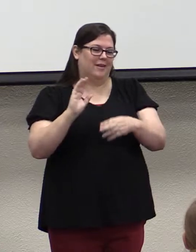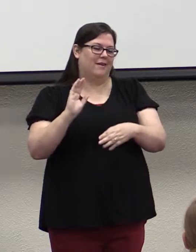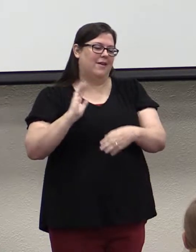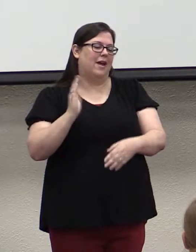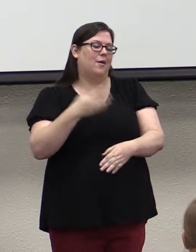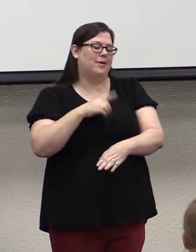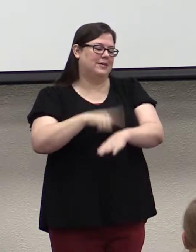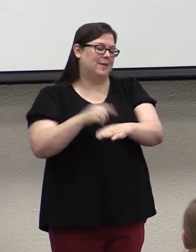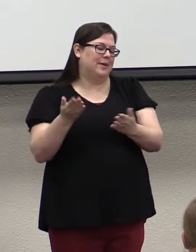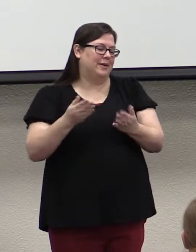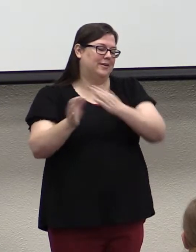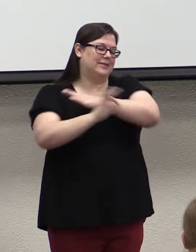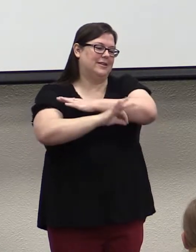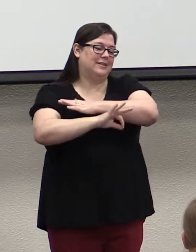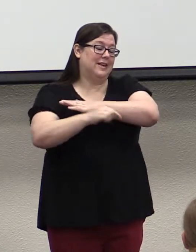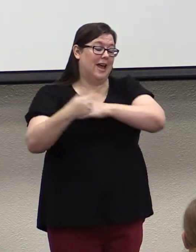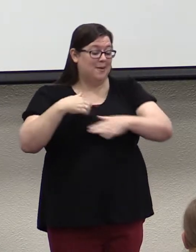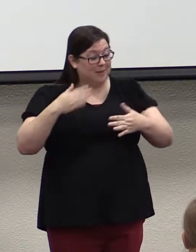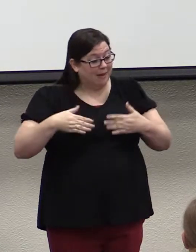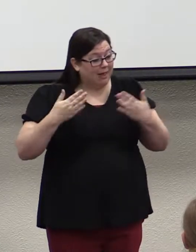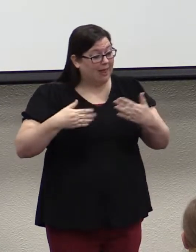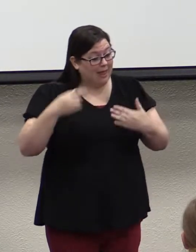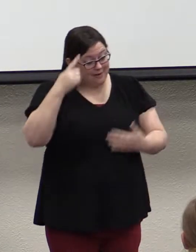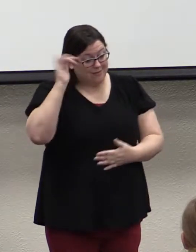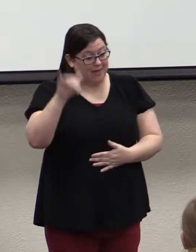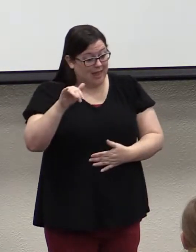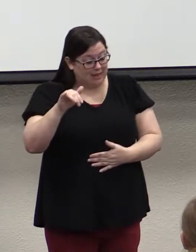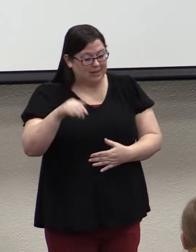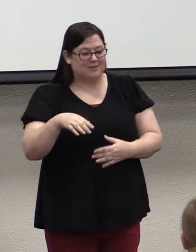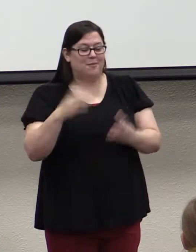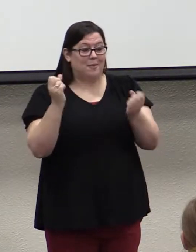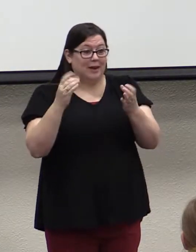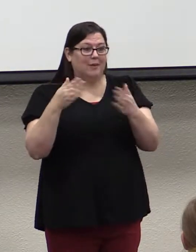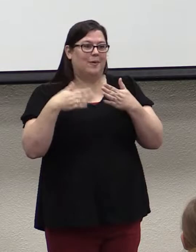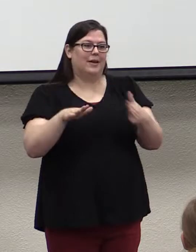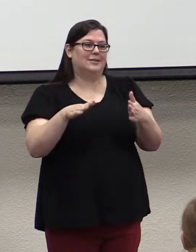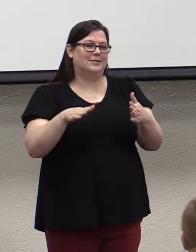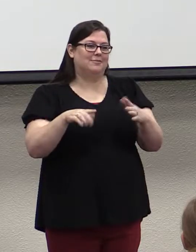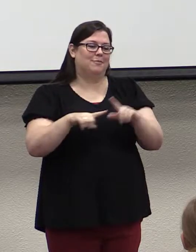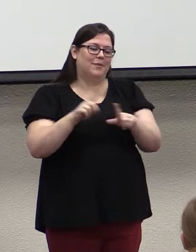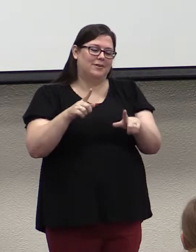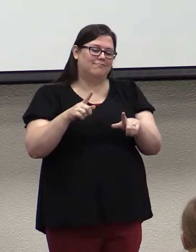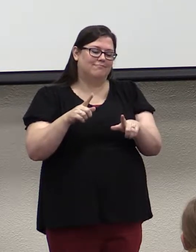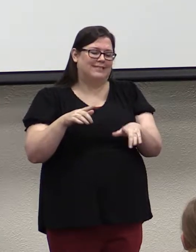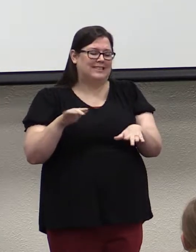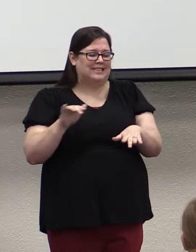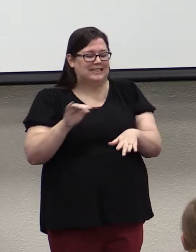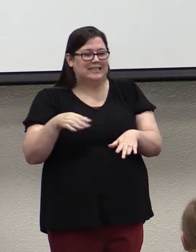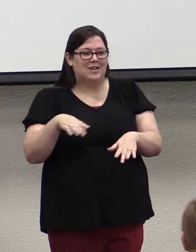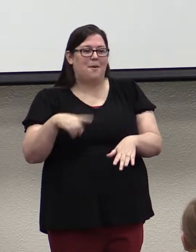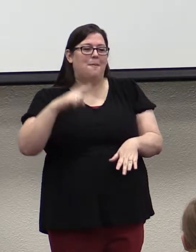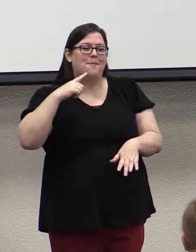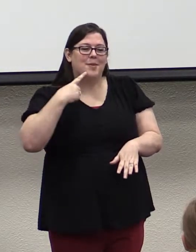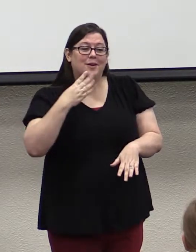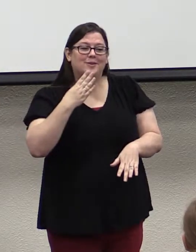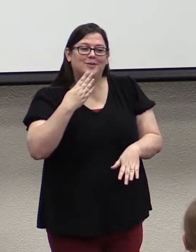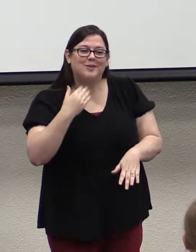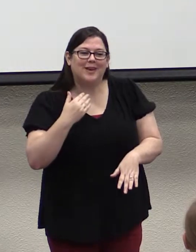So I'm glad for that in a lot of ways, but it's a little bit bittersweet, but mostly sweet.